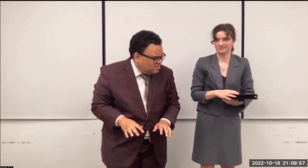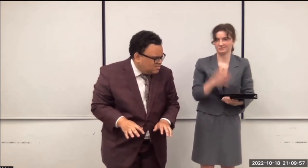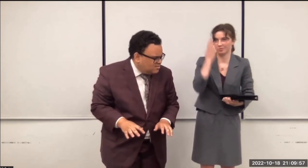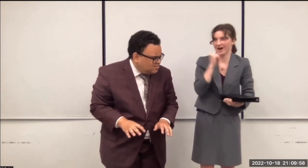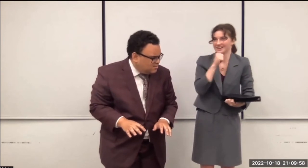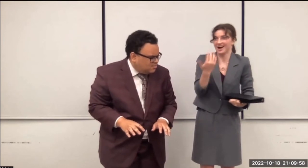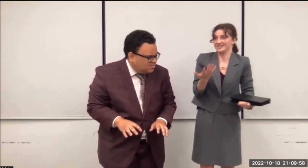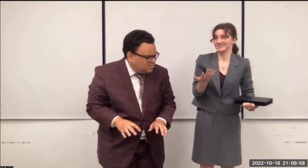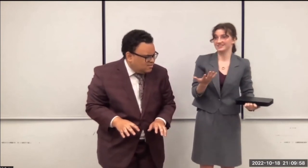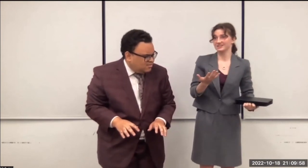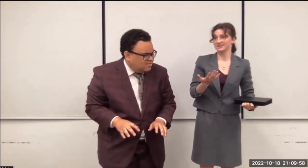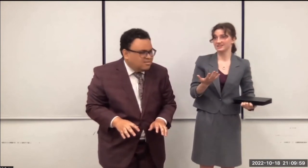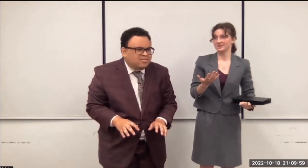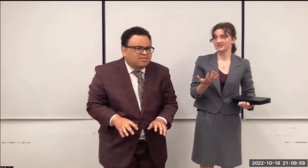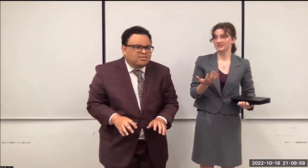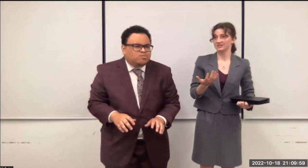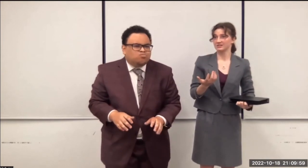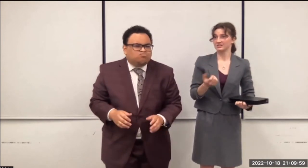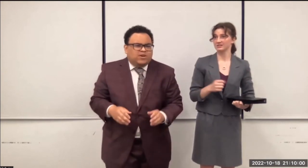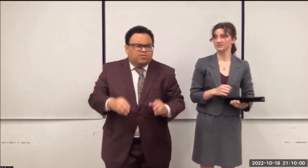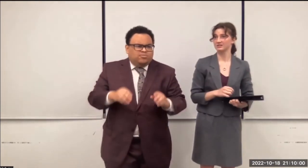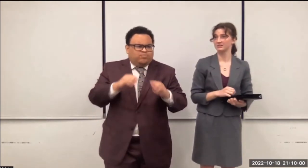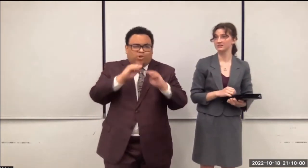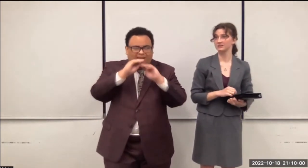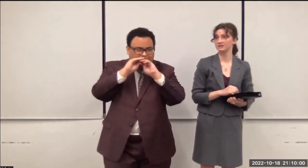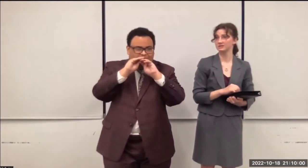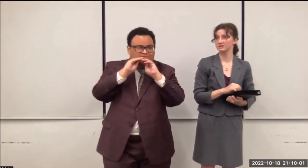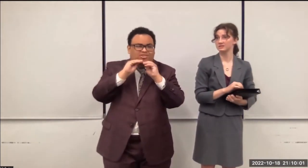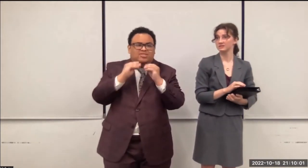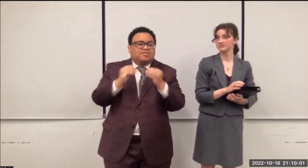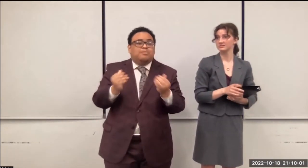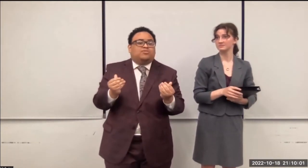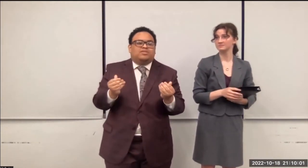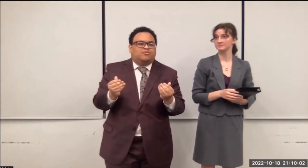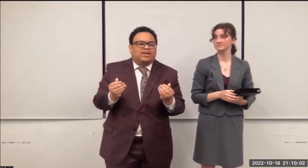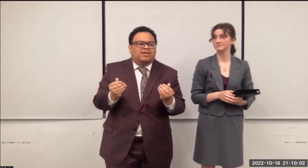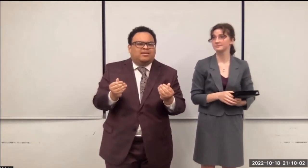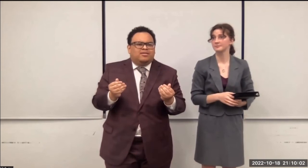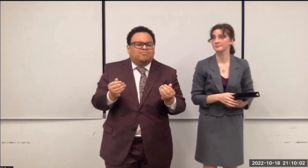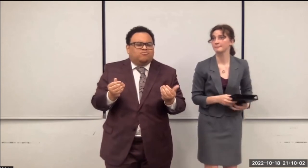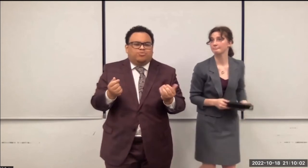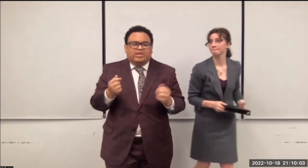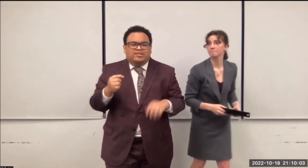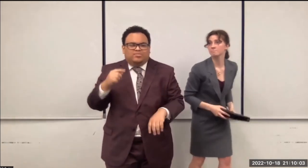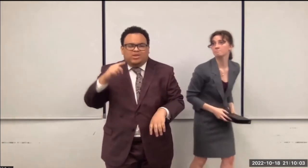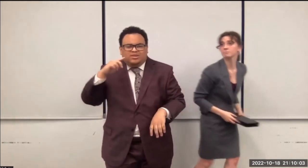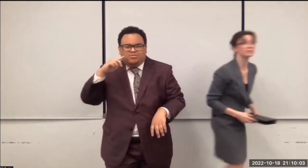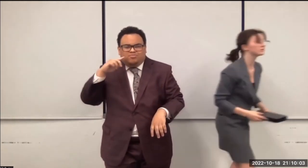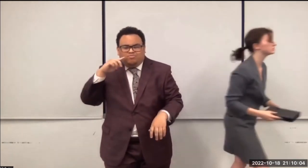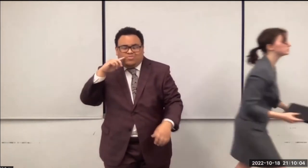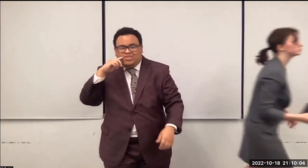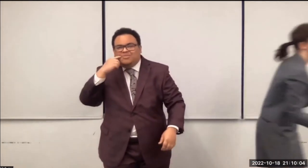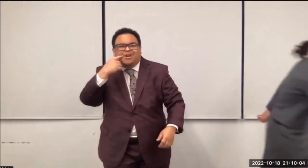Why not? All prior frustrations melted away, replaced by a small